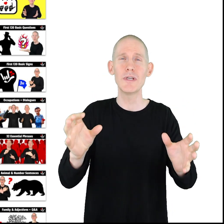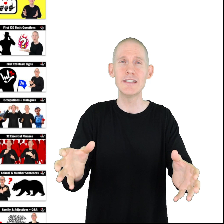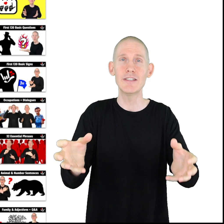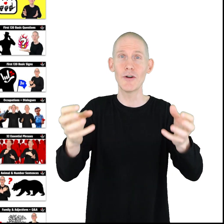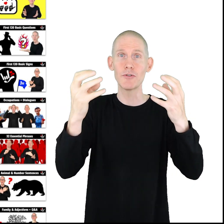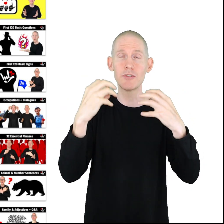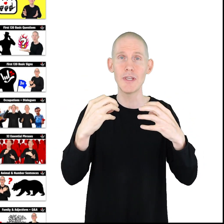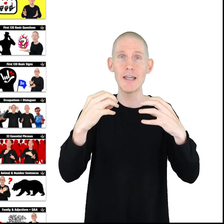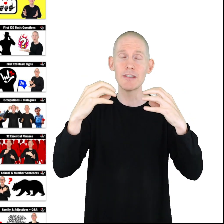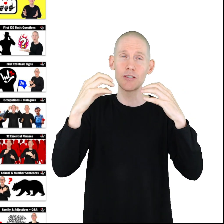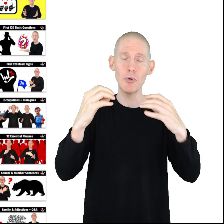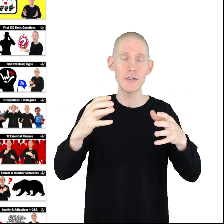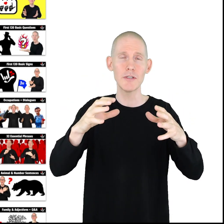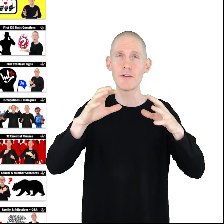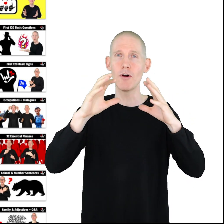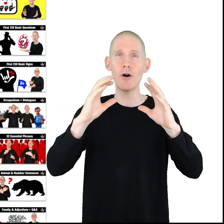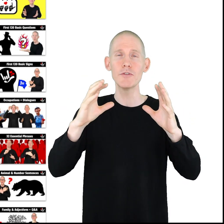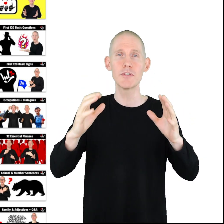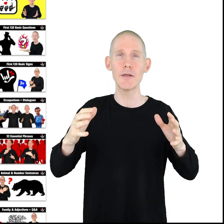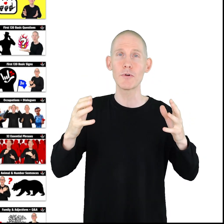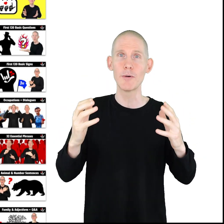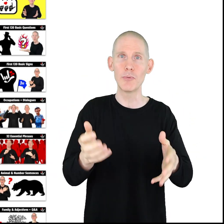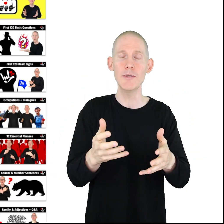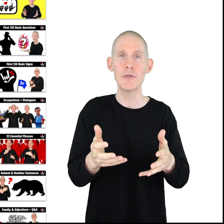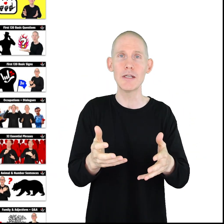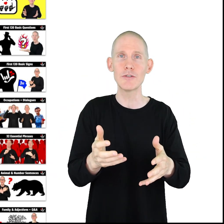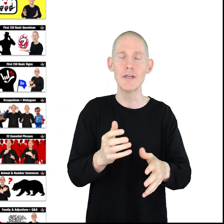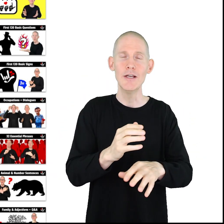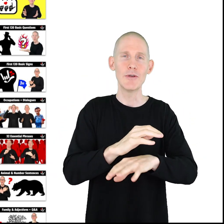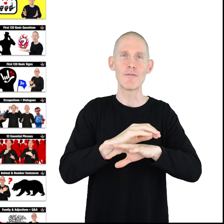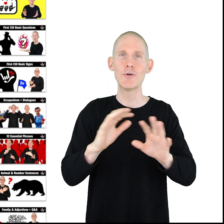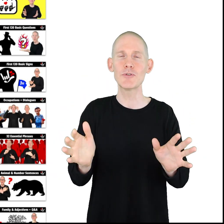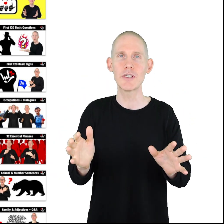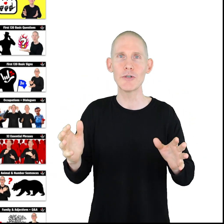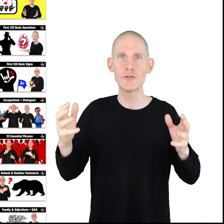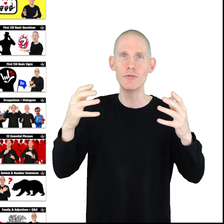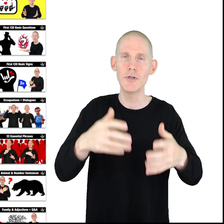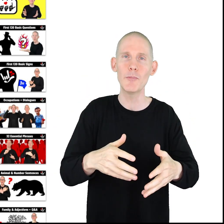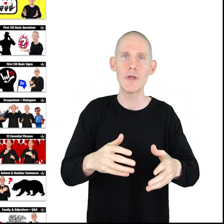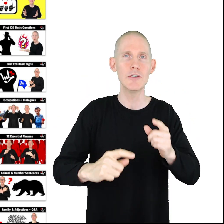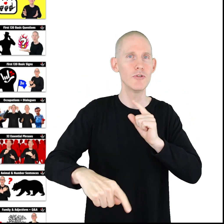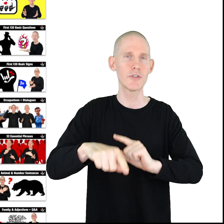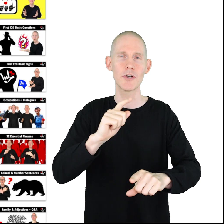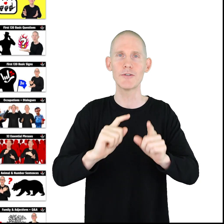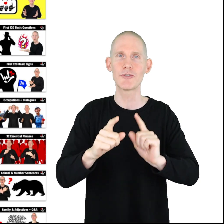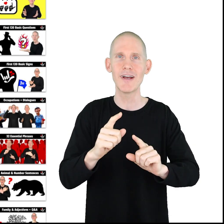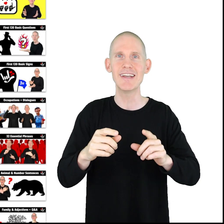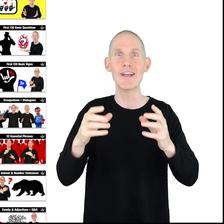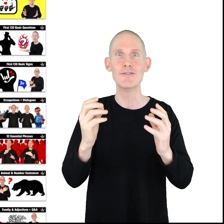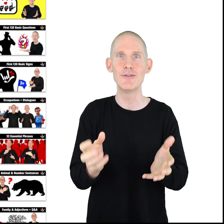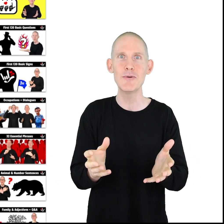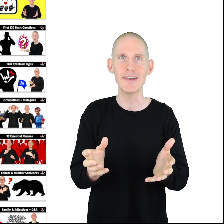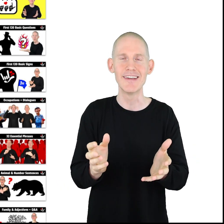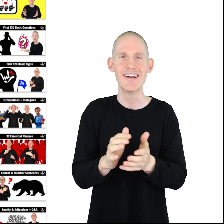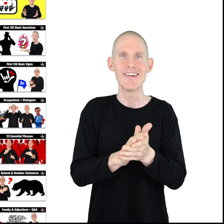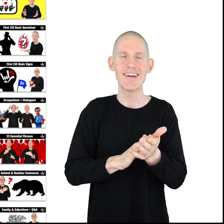easy to understand, especially that they're all designed for complete beginners. You have no skills. You jump in, you just start signing and do it. Right.